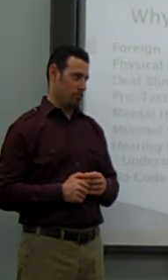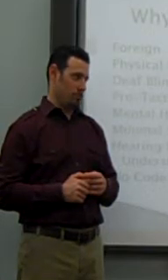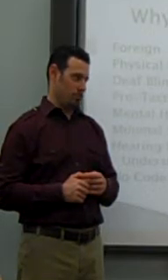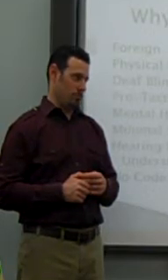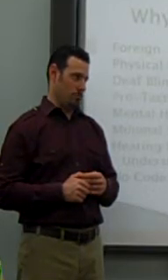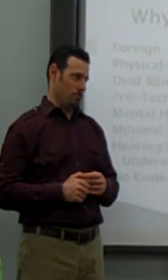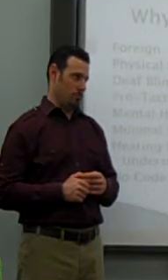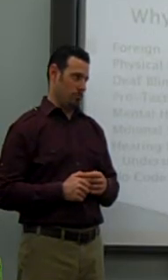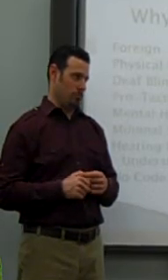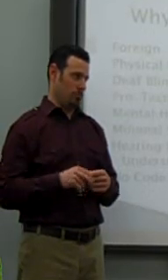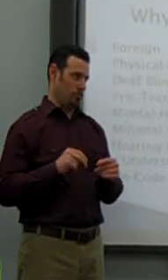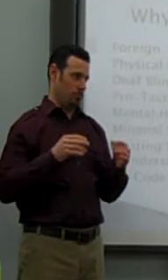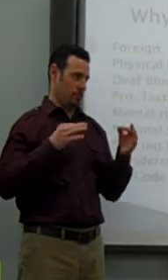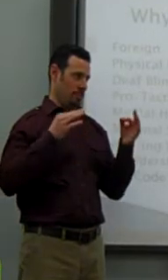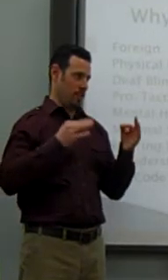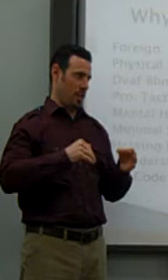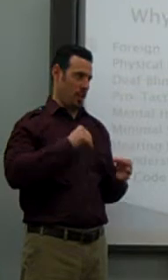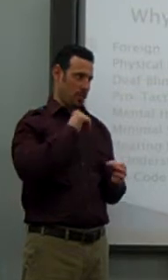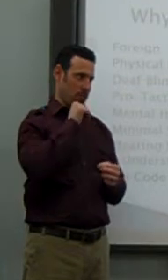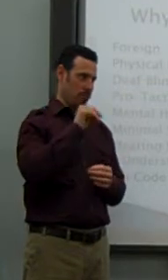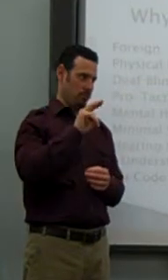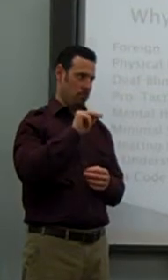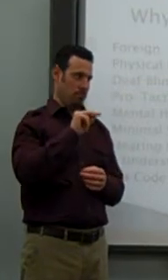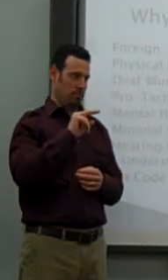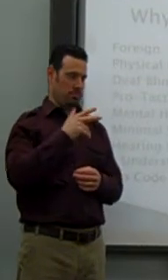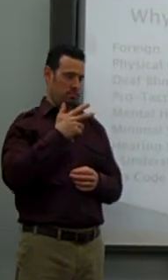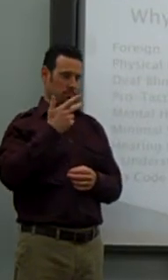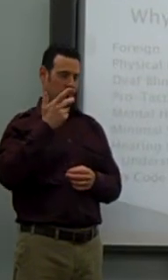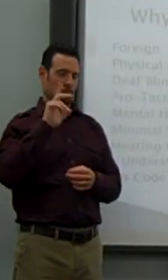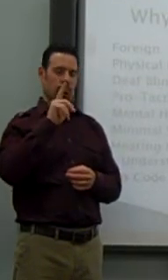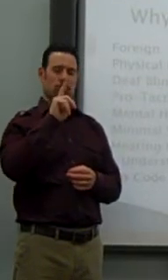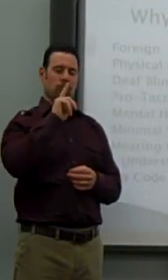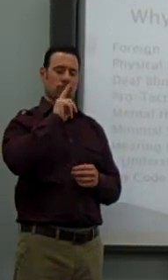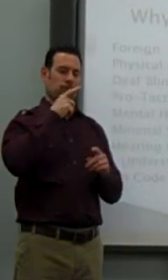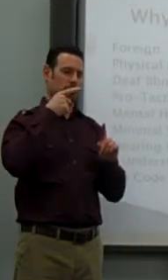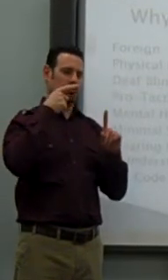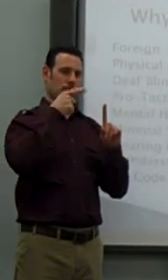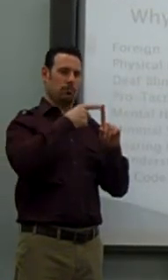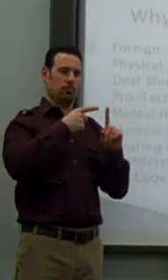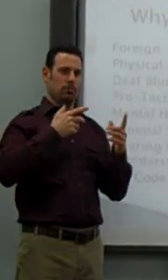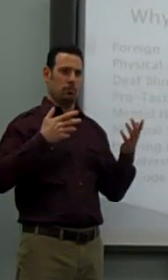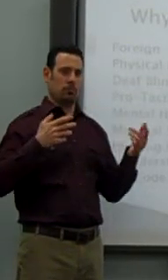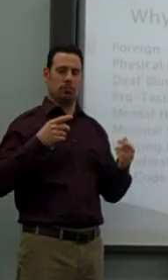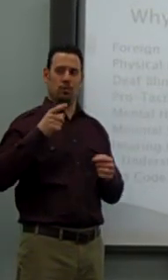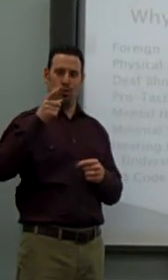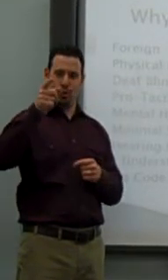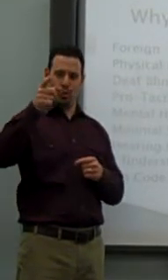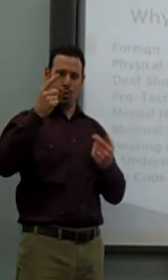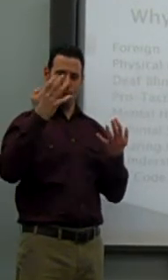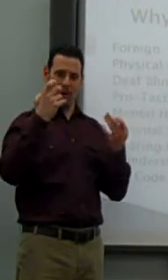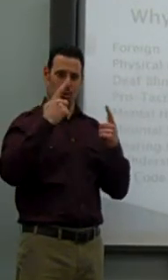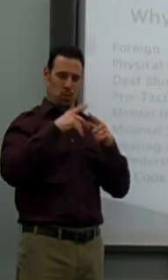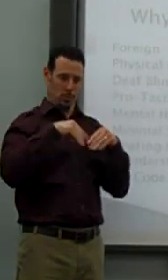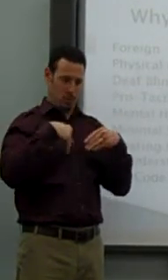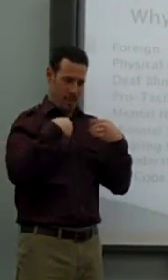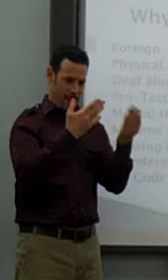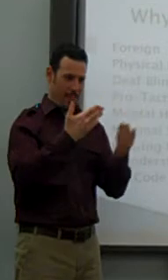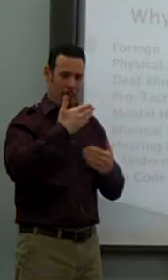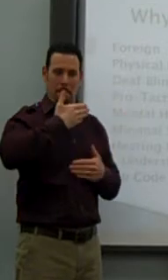I don't think it hurts my reputation that I believe that someone needs a CDI. really, what I think the point